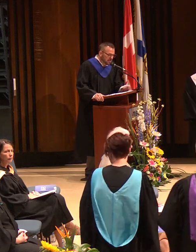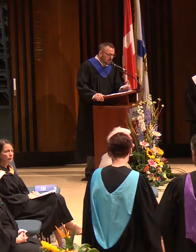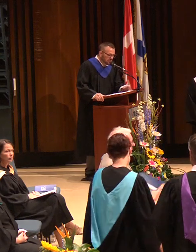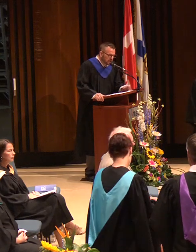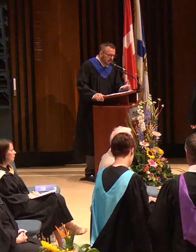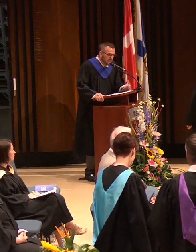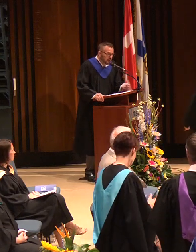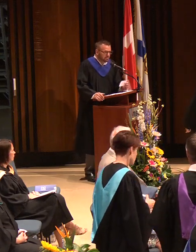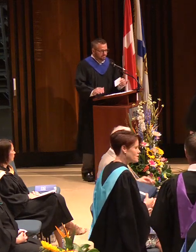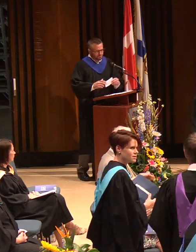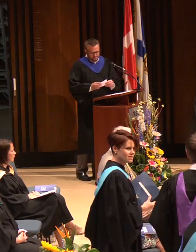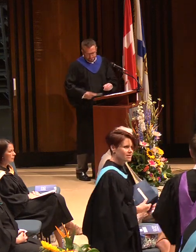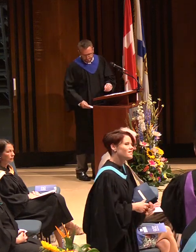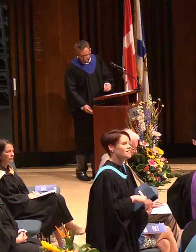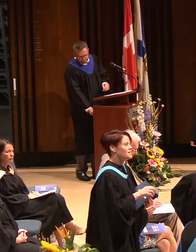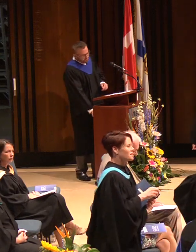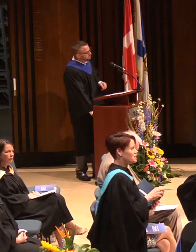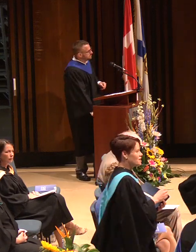Amanda Mounier.